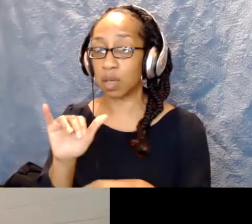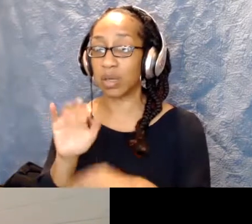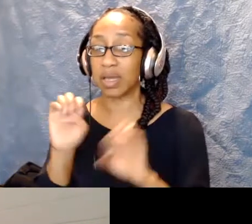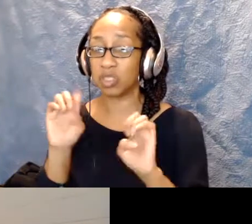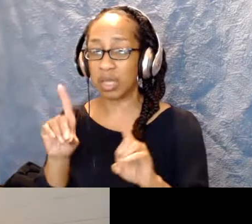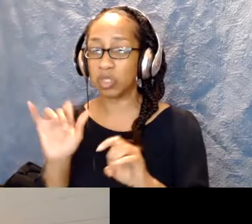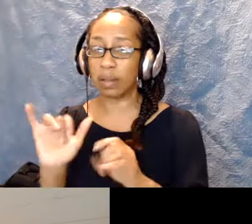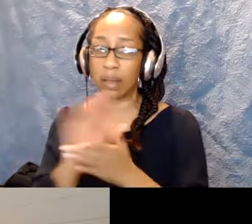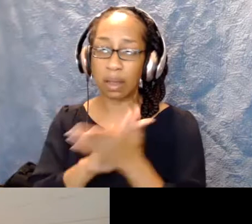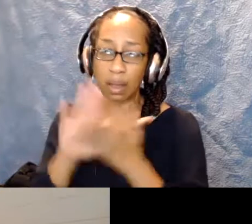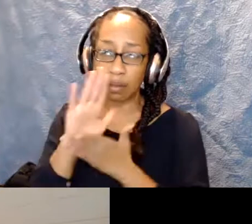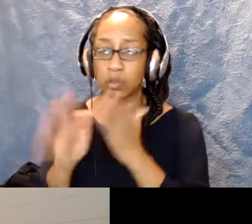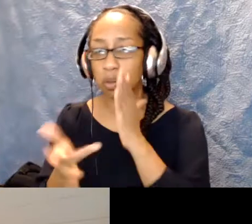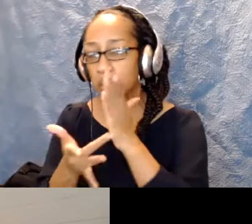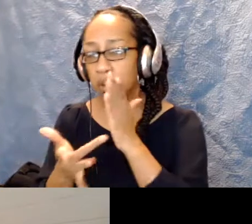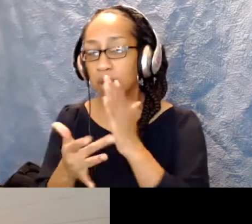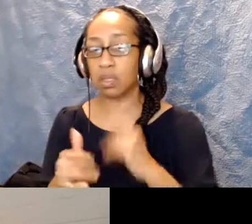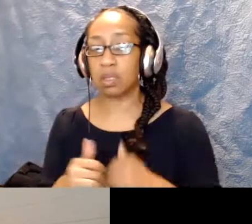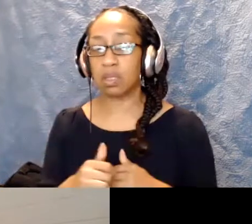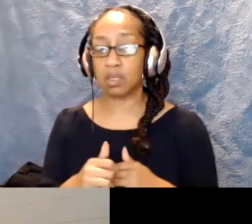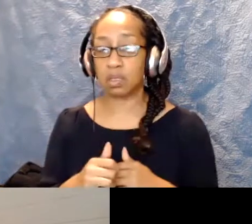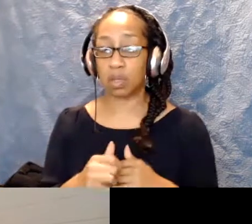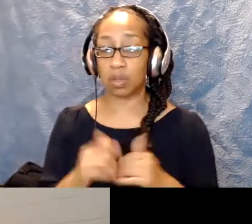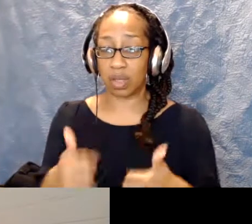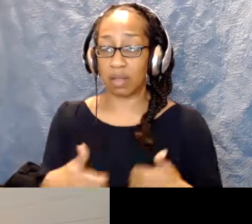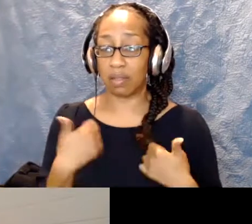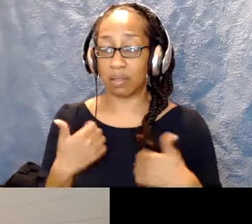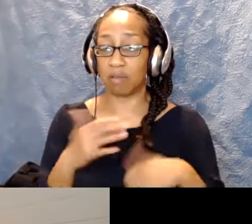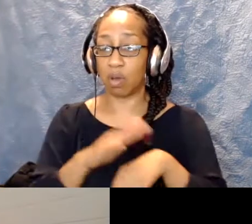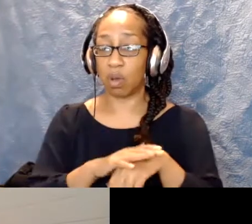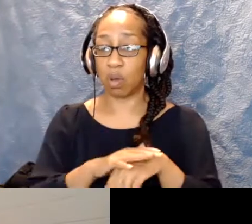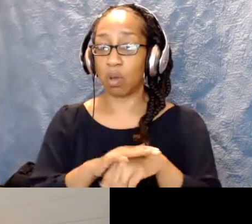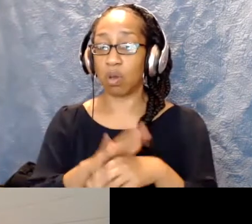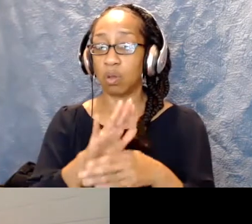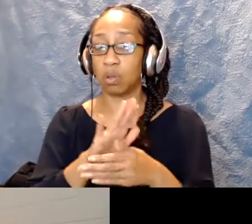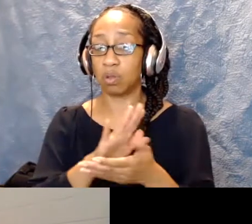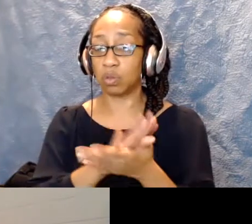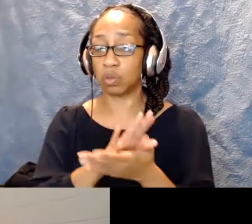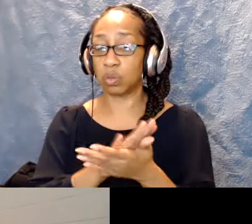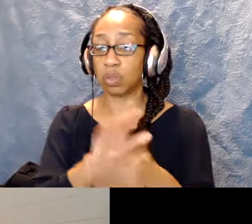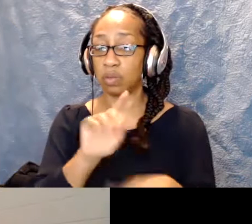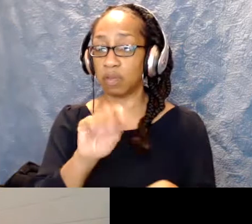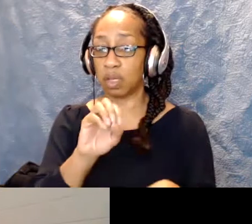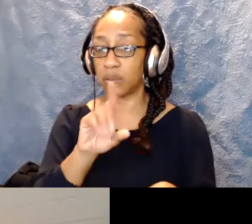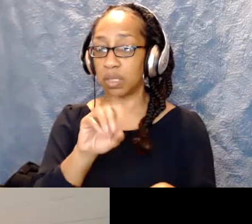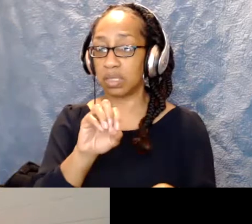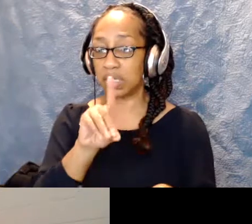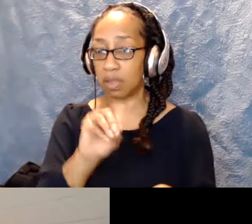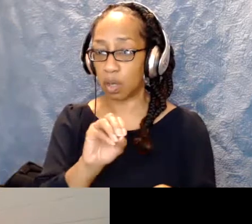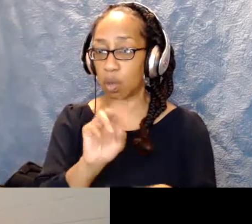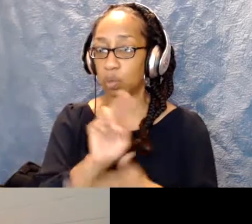So the way the program works is individuals live on campus of the University of Toledo for 5 weeks,